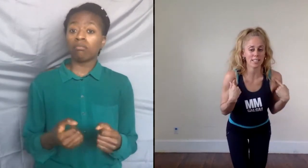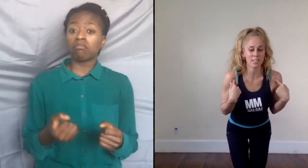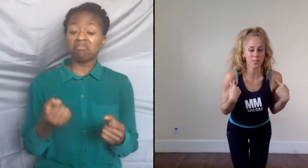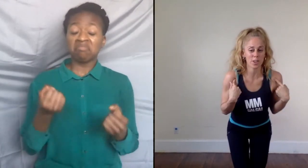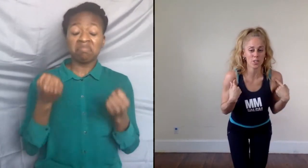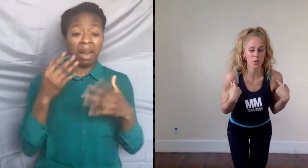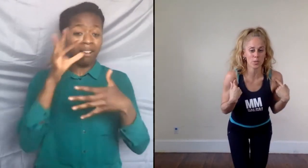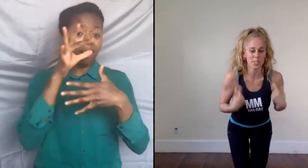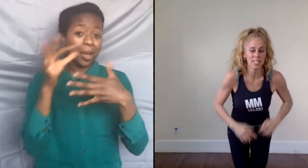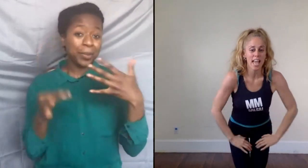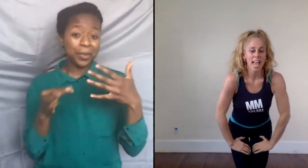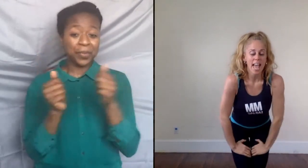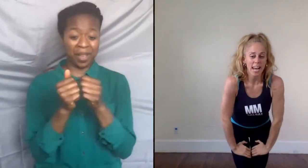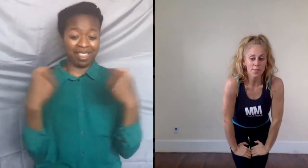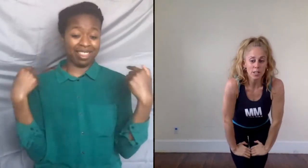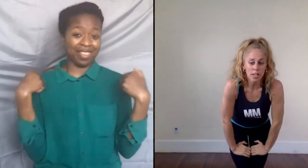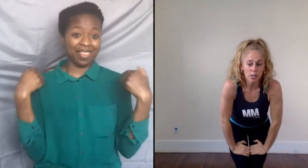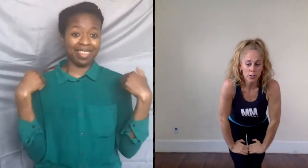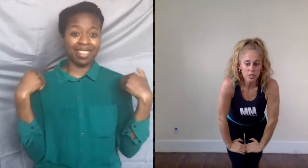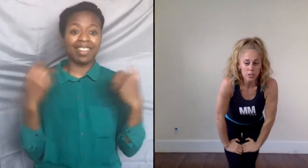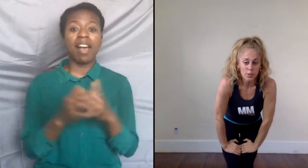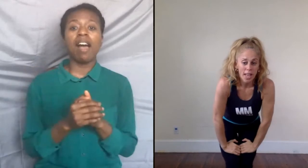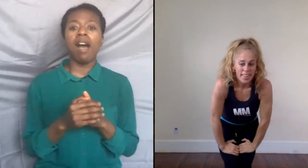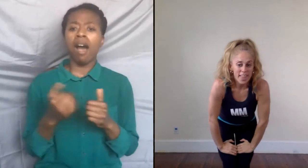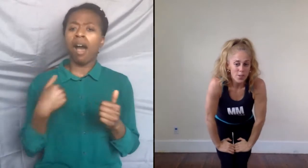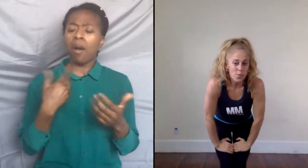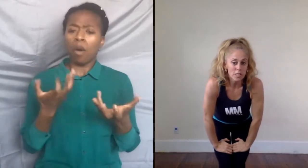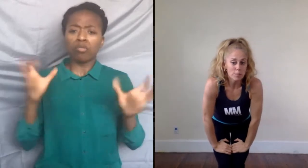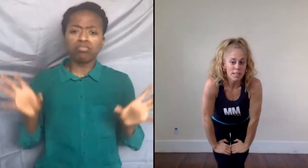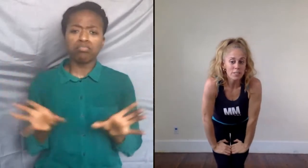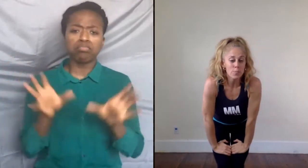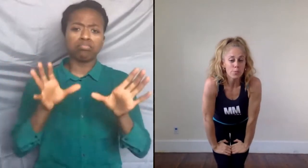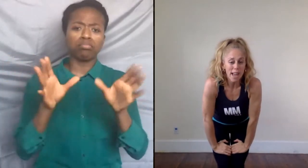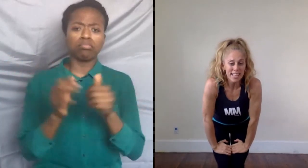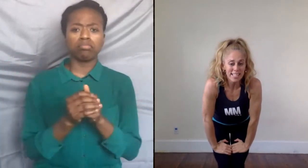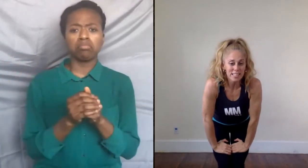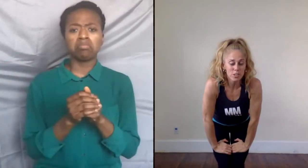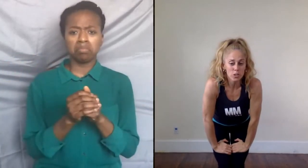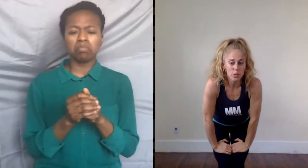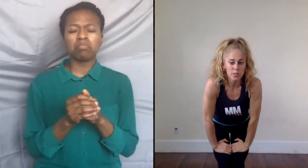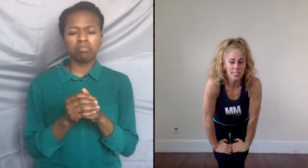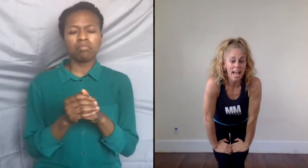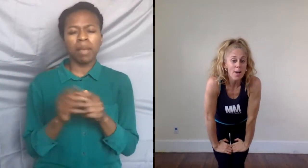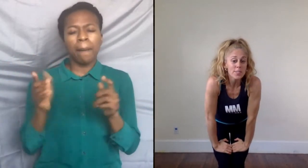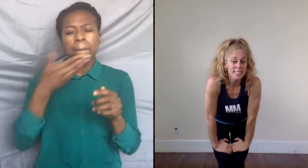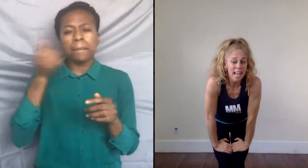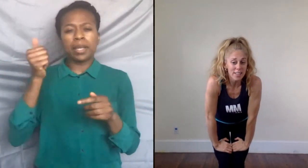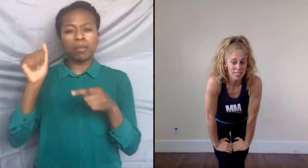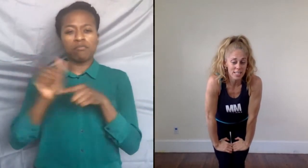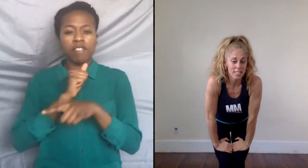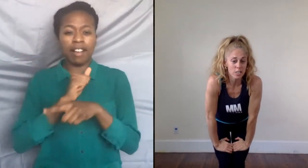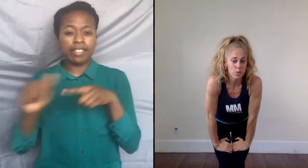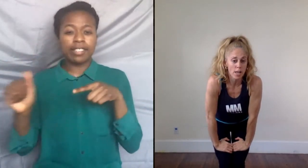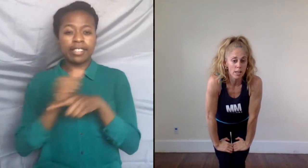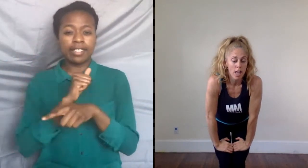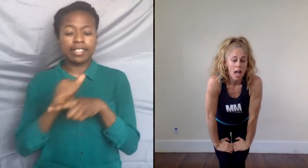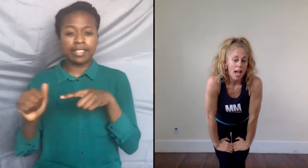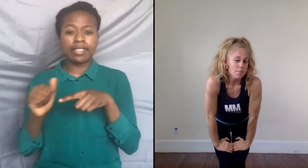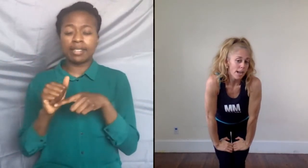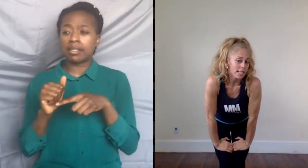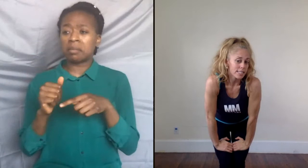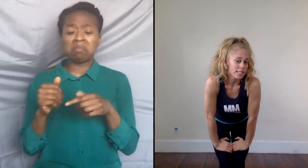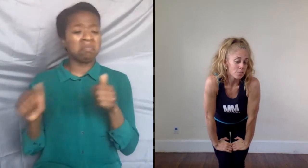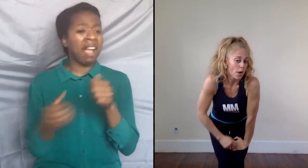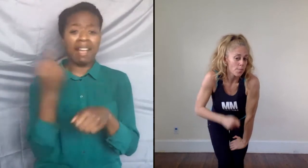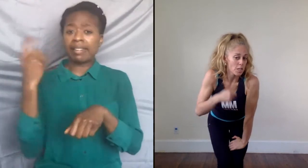about practicing with our shoulders, and I'm going to encourage you that it works best to practice the shoulders outside of dancing as well.